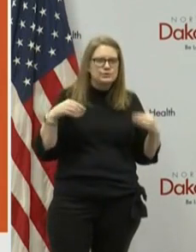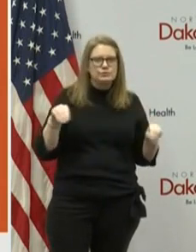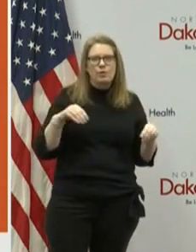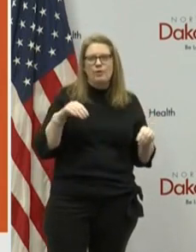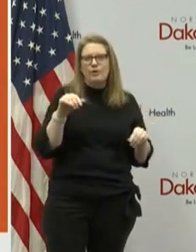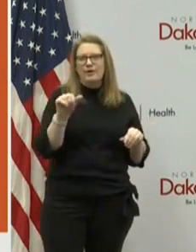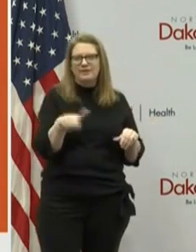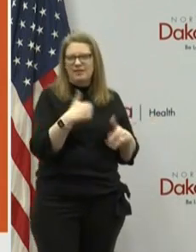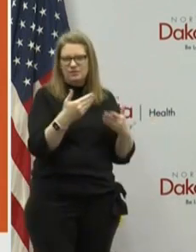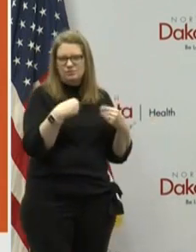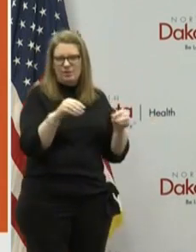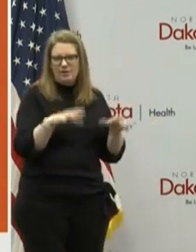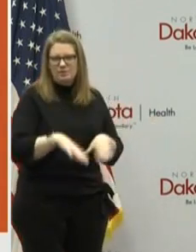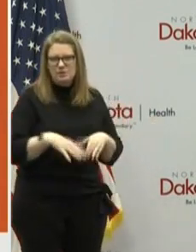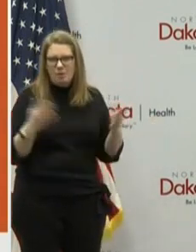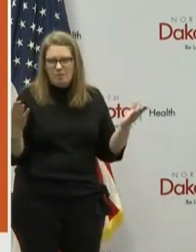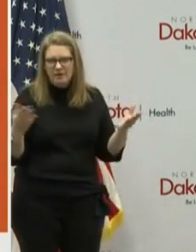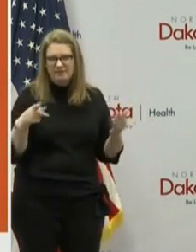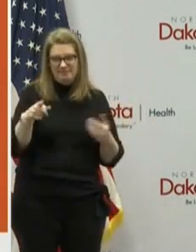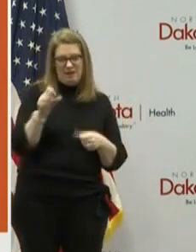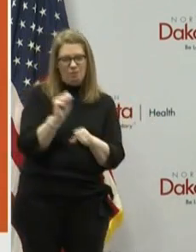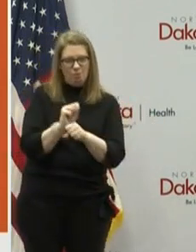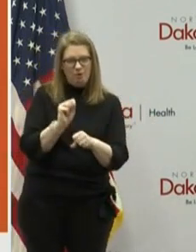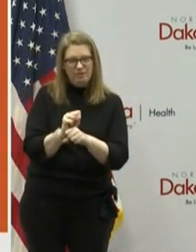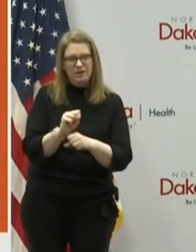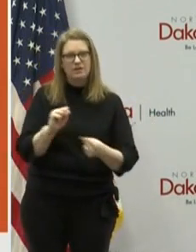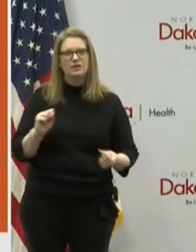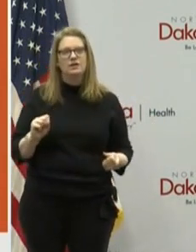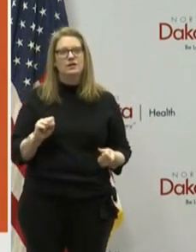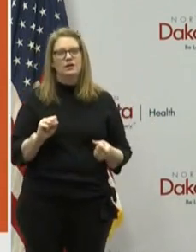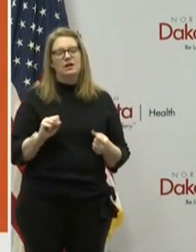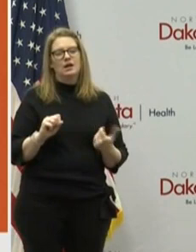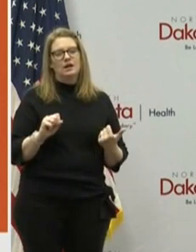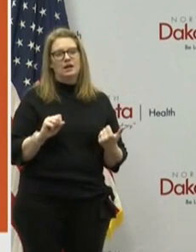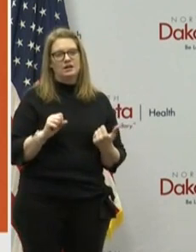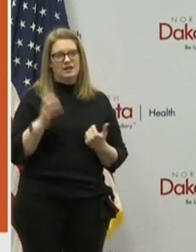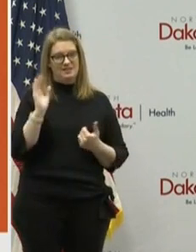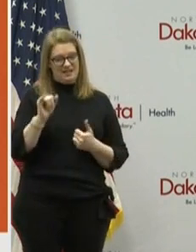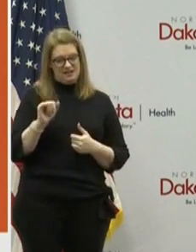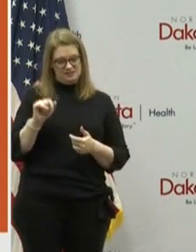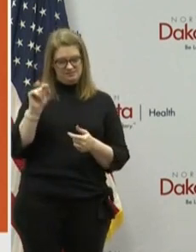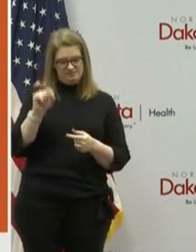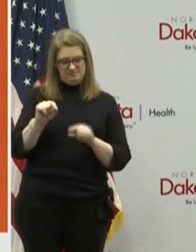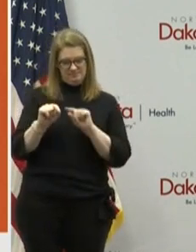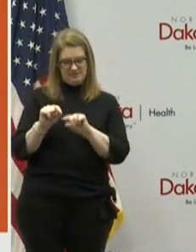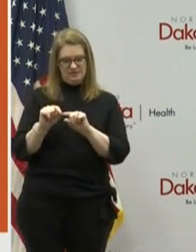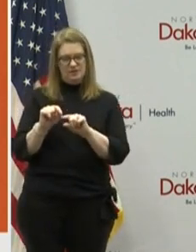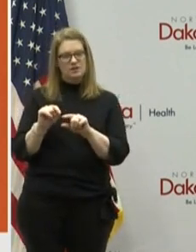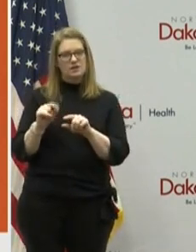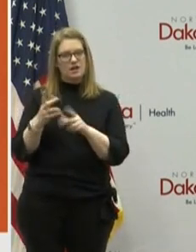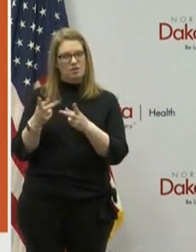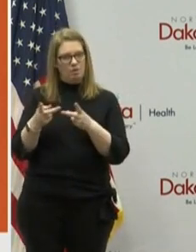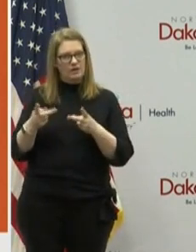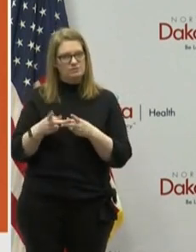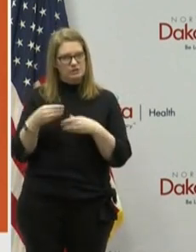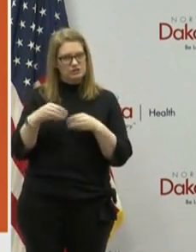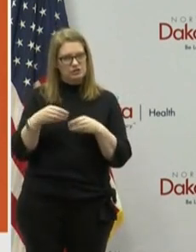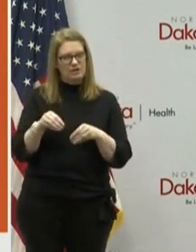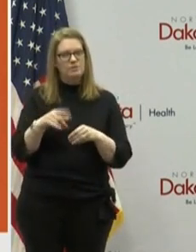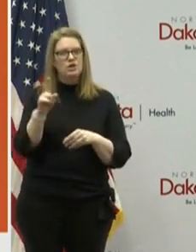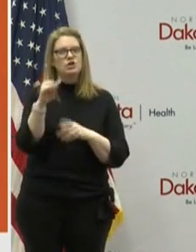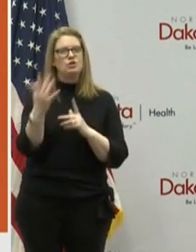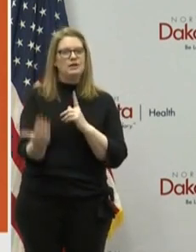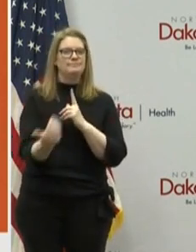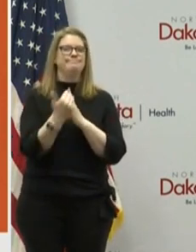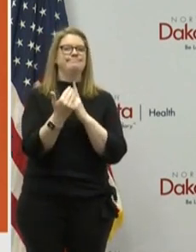store that was open. They worked there, and you had used that as one of your locations where you'd shopped. You could be notified that a positive came up